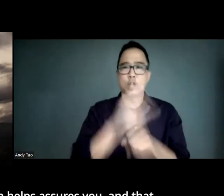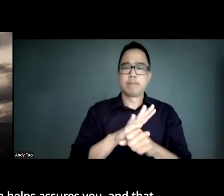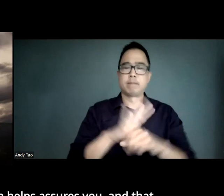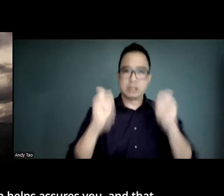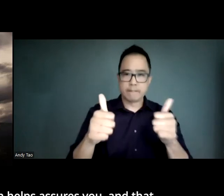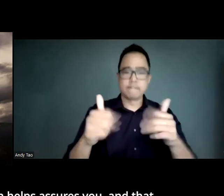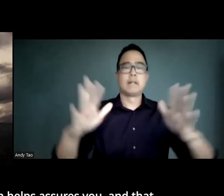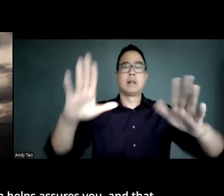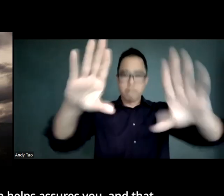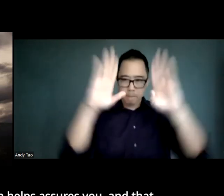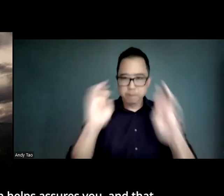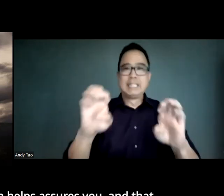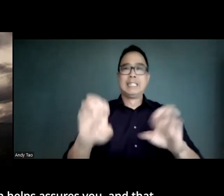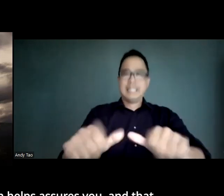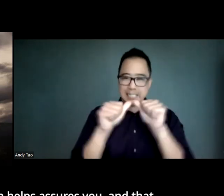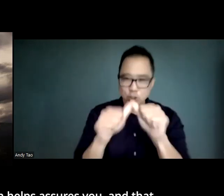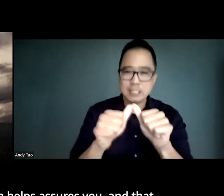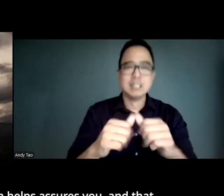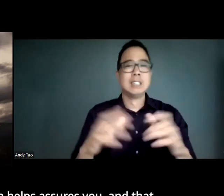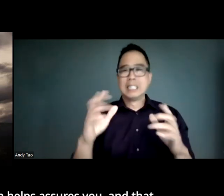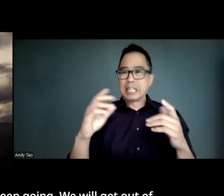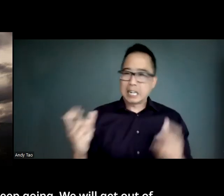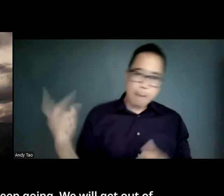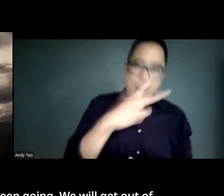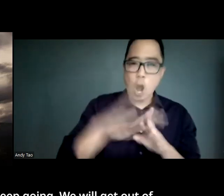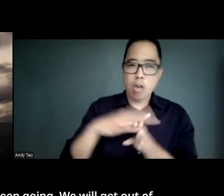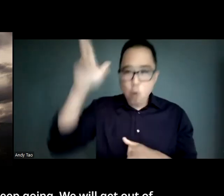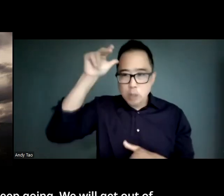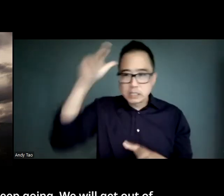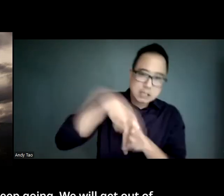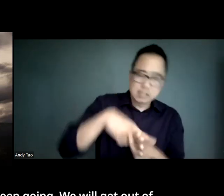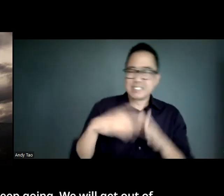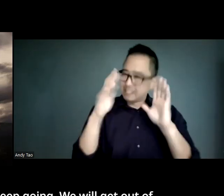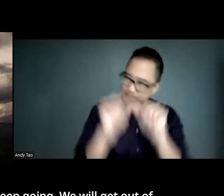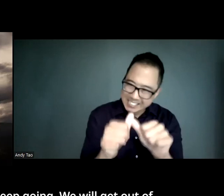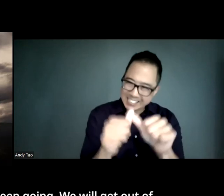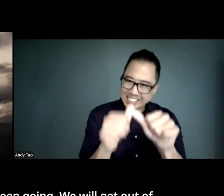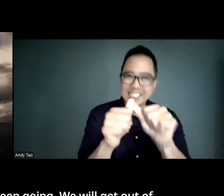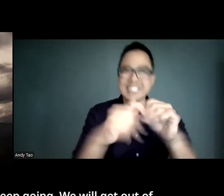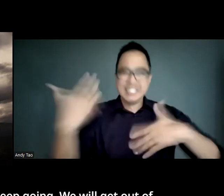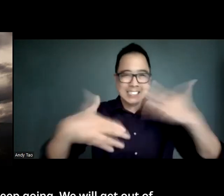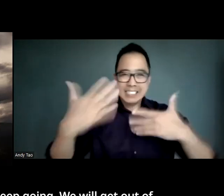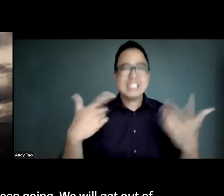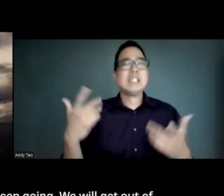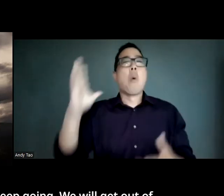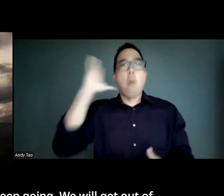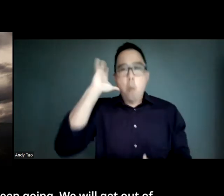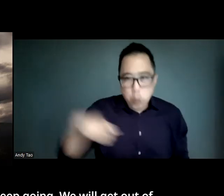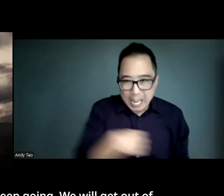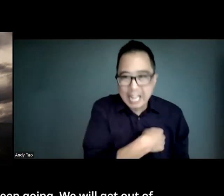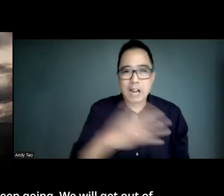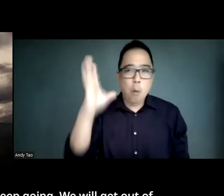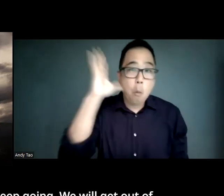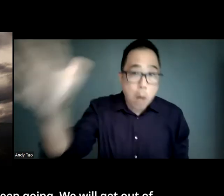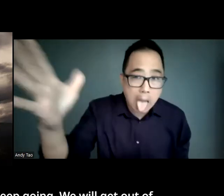help motivate you to recommit and continue to be back on the horse and stay at